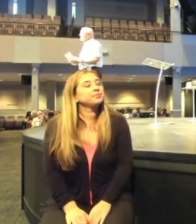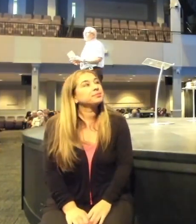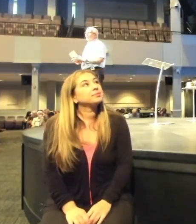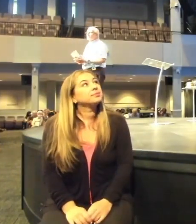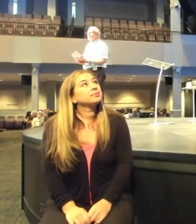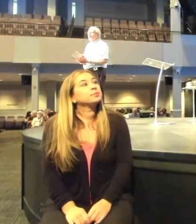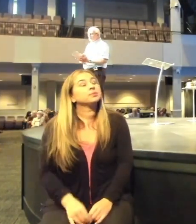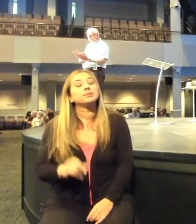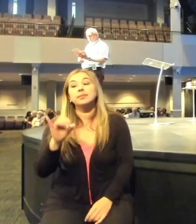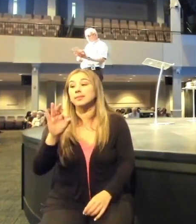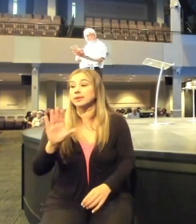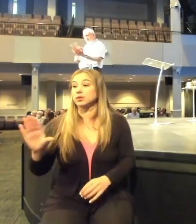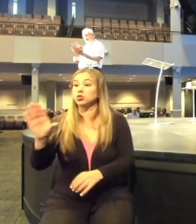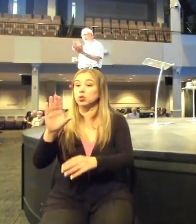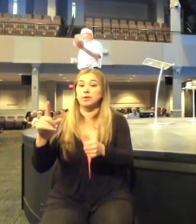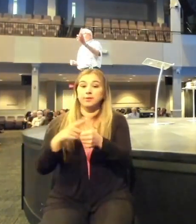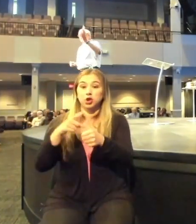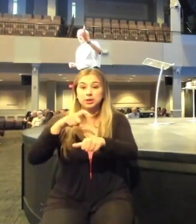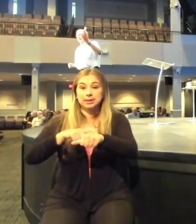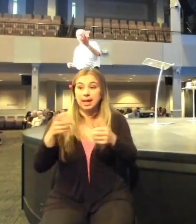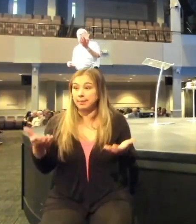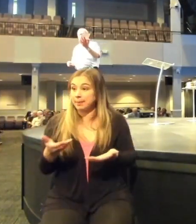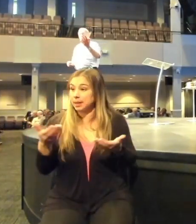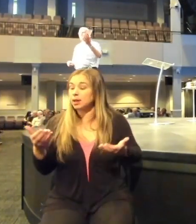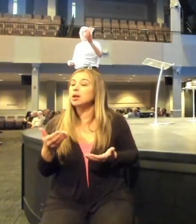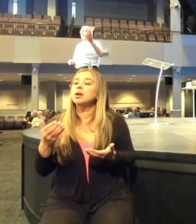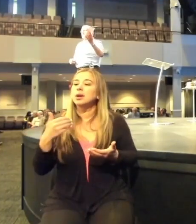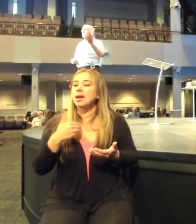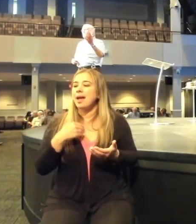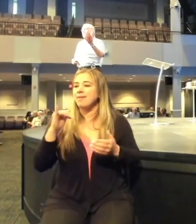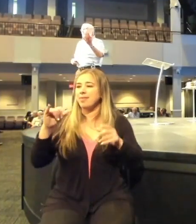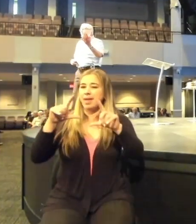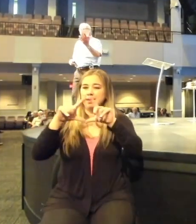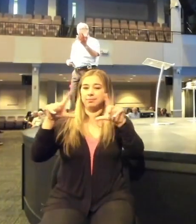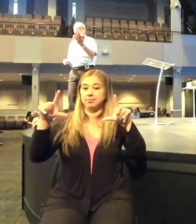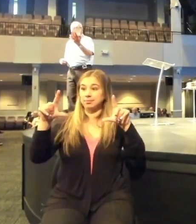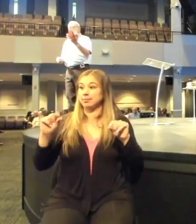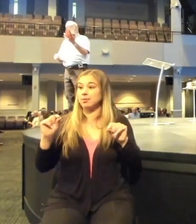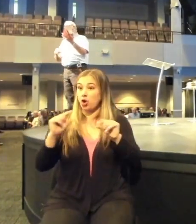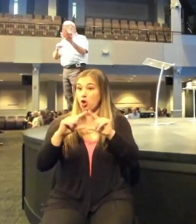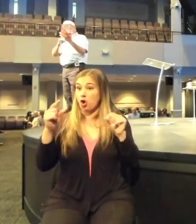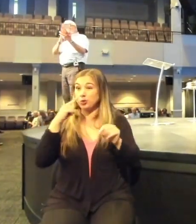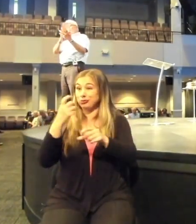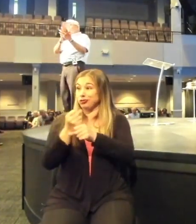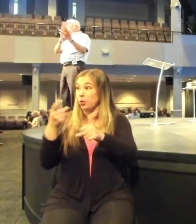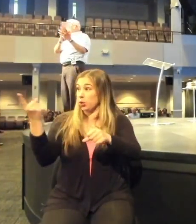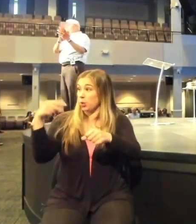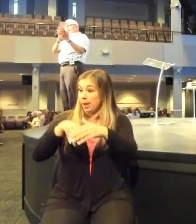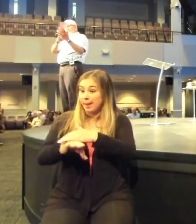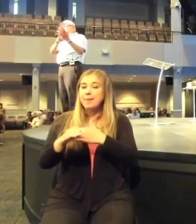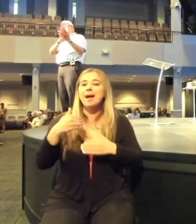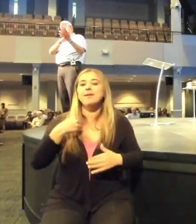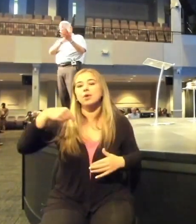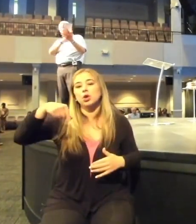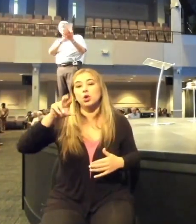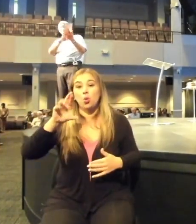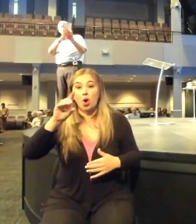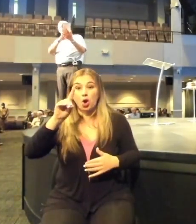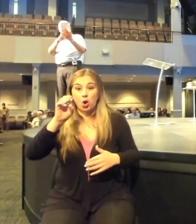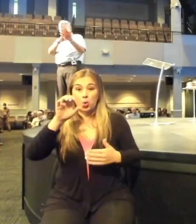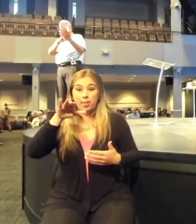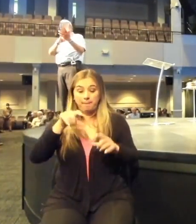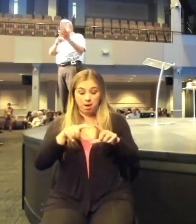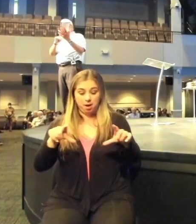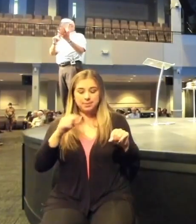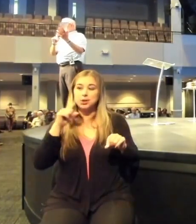If this is your first time here on site, you're going to take this little bulletin you received on the way in, and you'll see there's a QR code right down at the bottom.